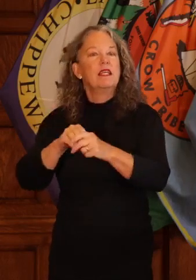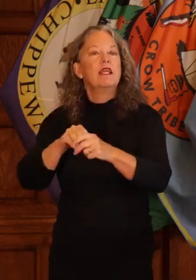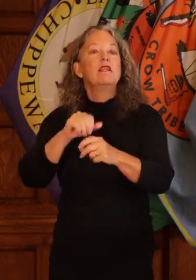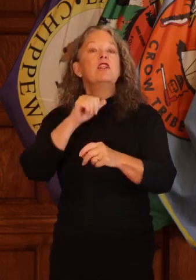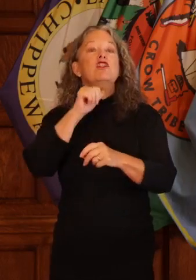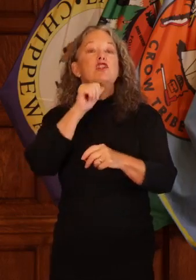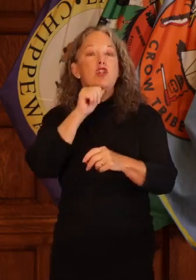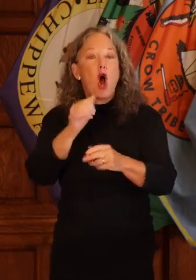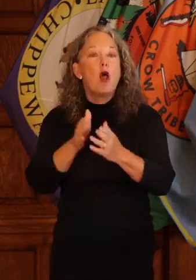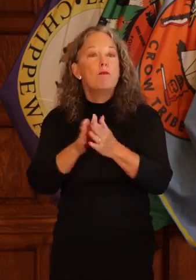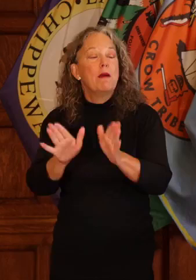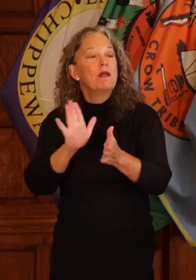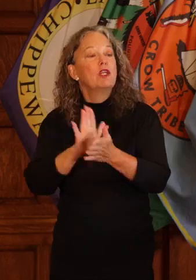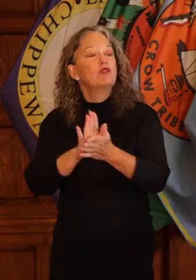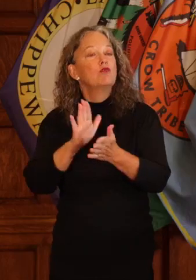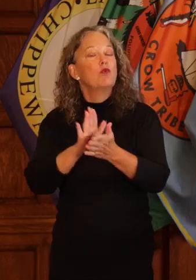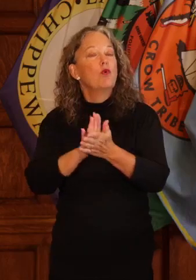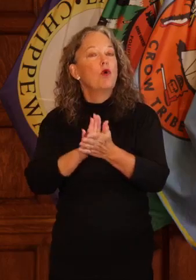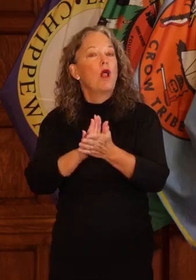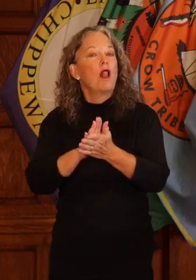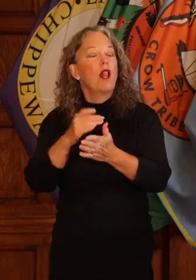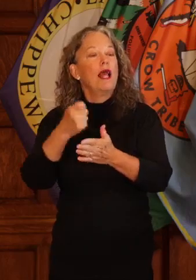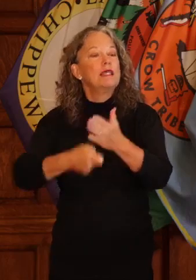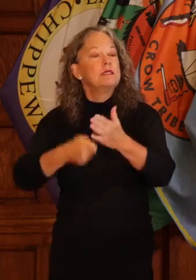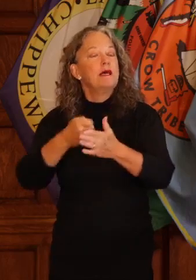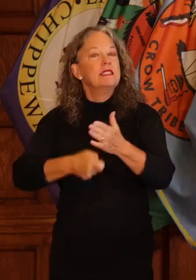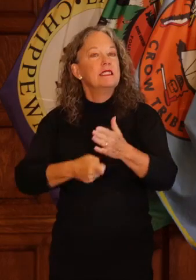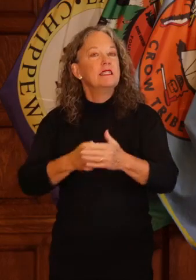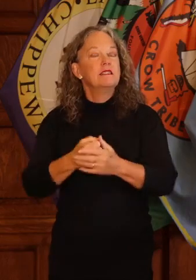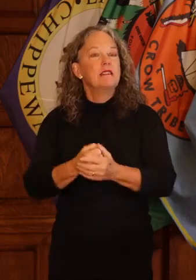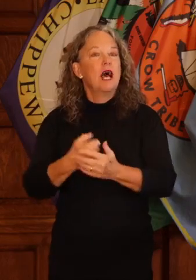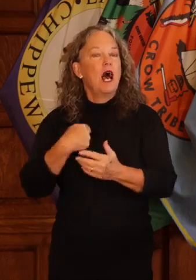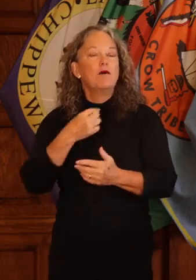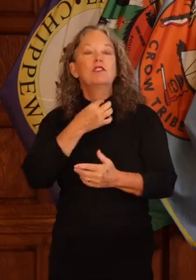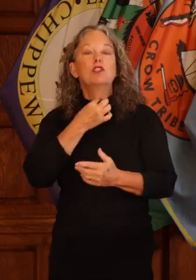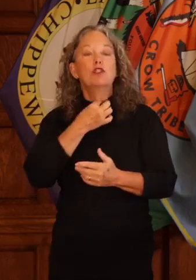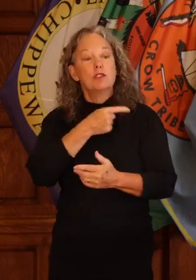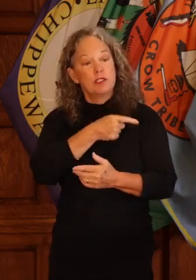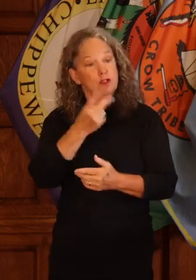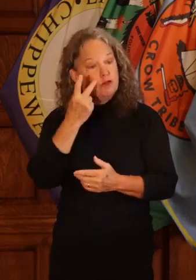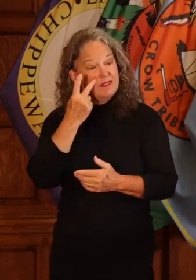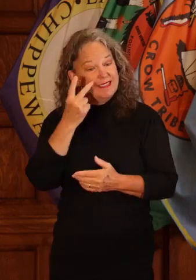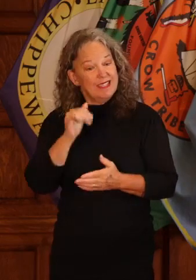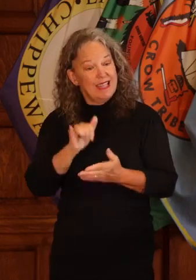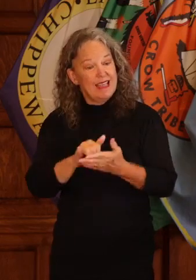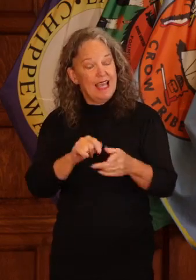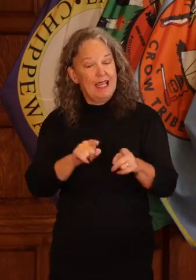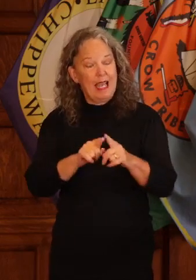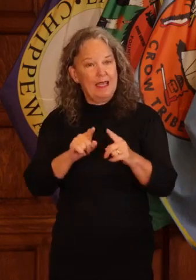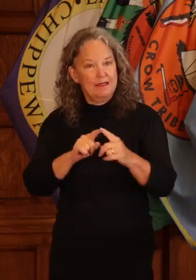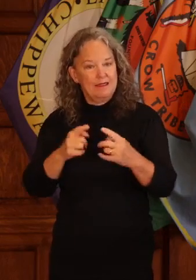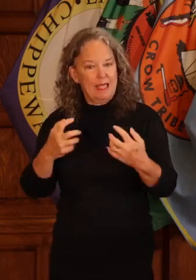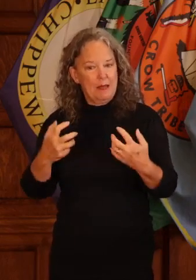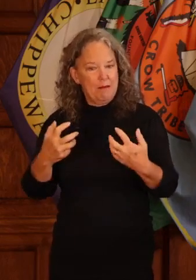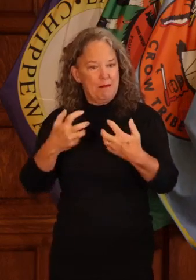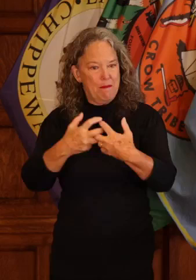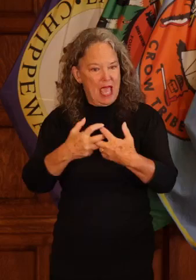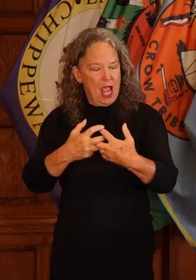school education expenses. And I was curious if you had seen those as a pair, or